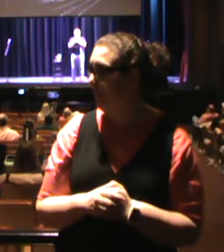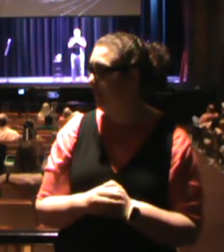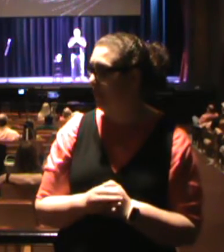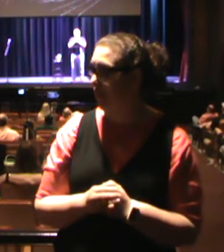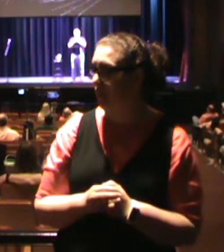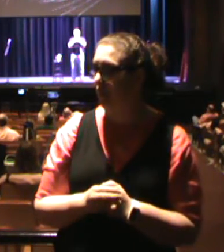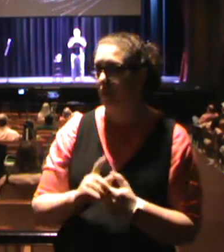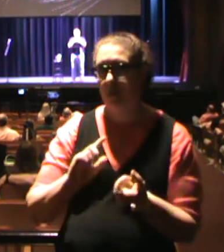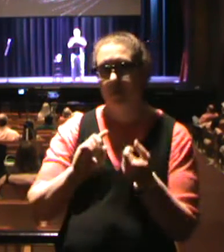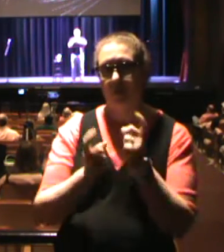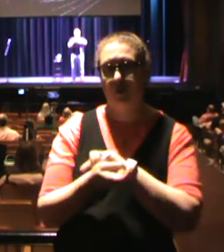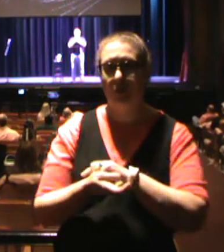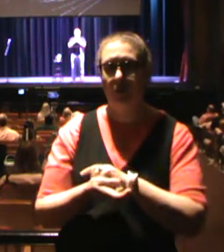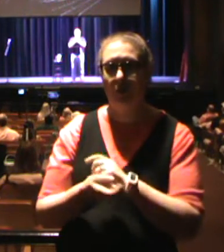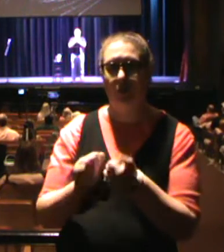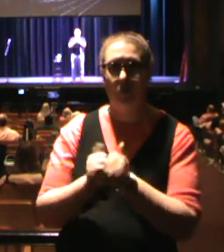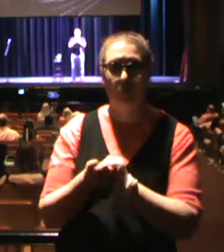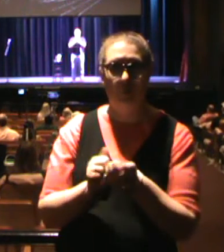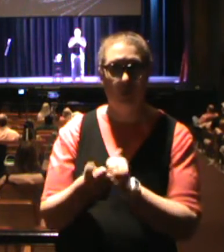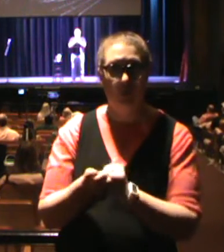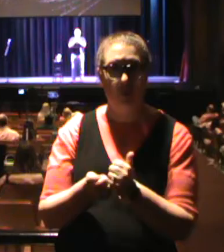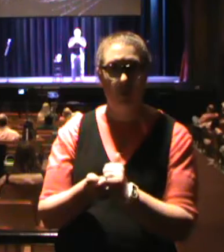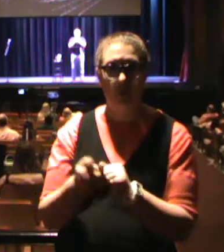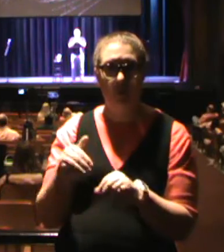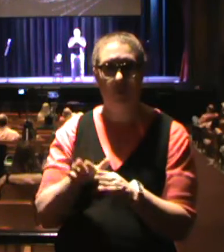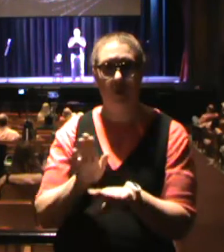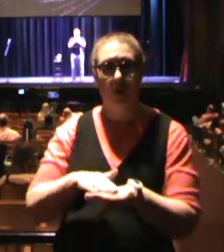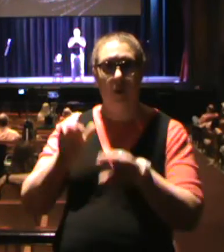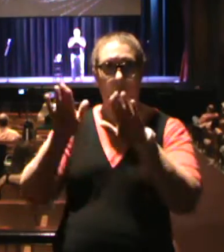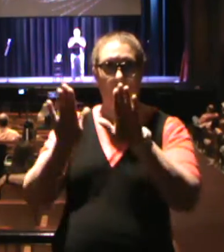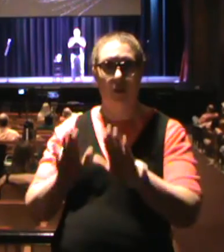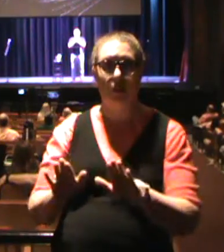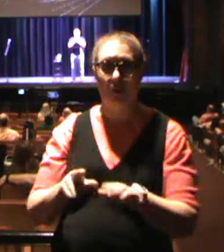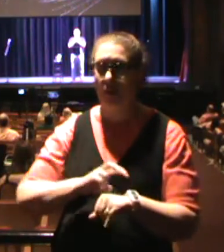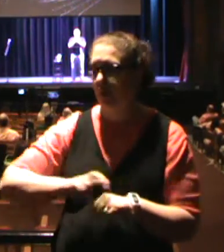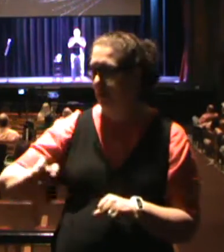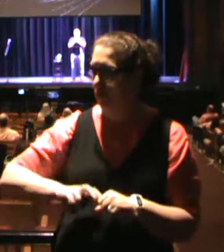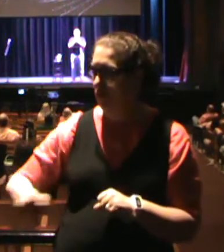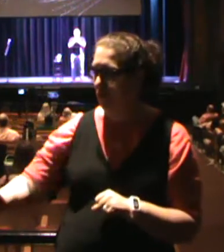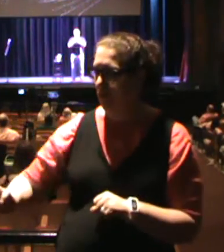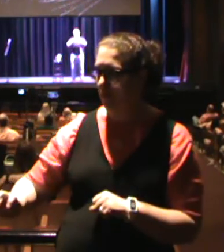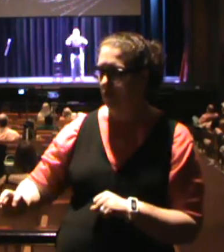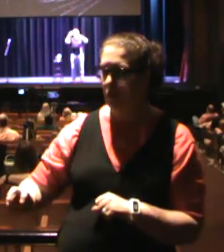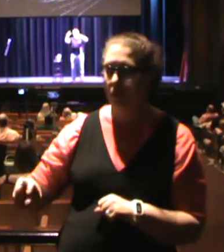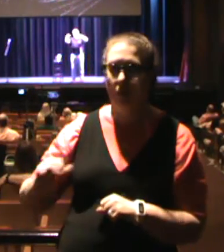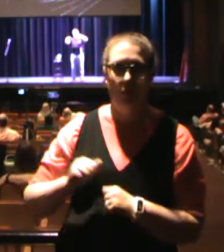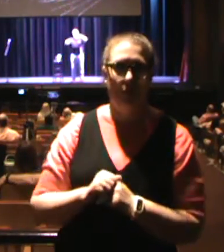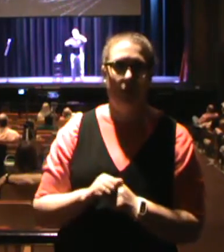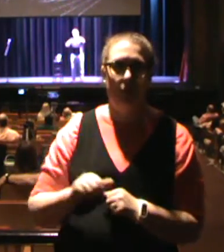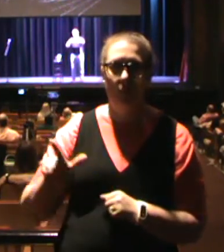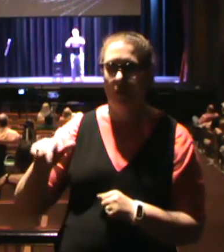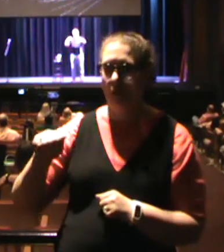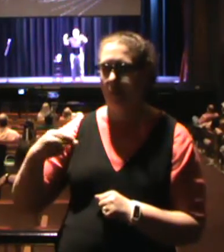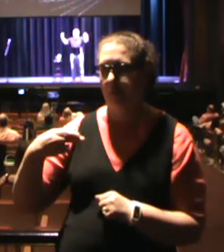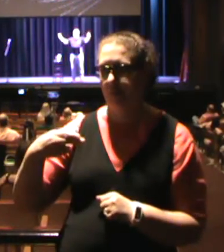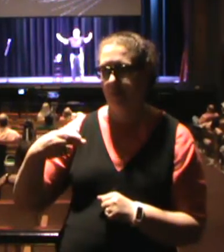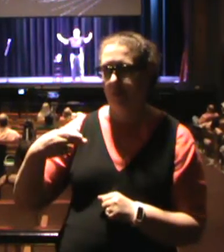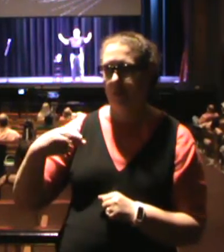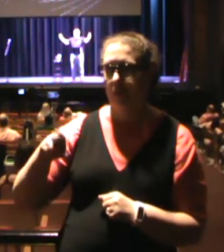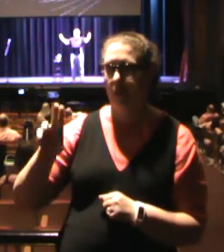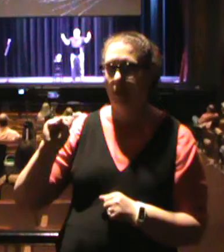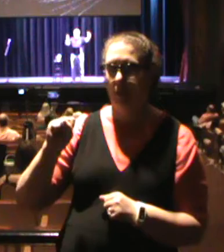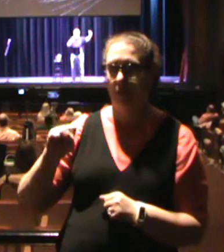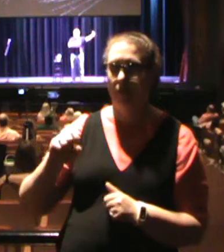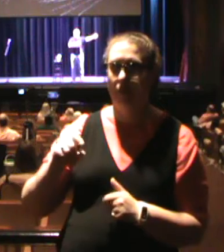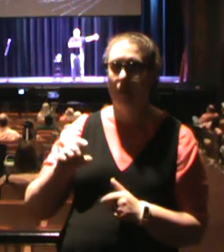It morphed into having sports on Sundays, to travel leagues on Sundays. And it's just a free-for-all in a